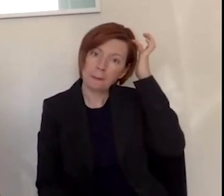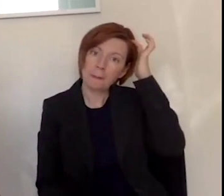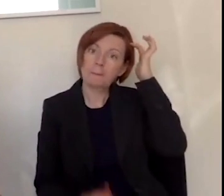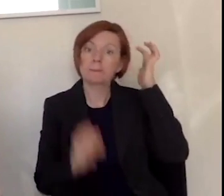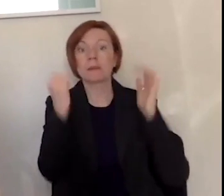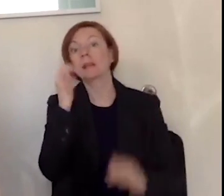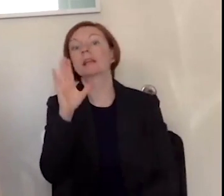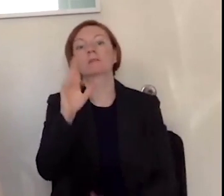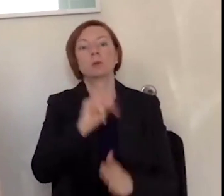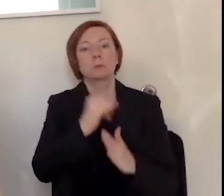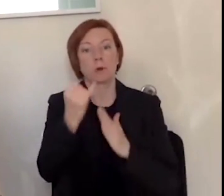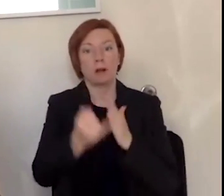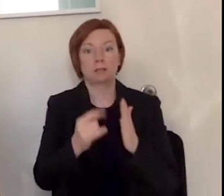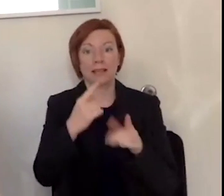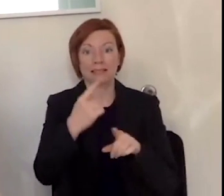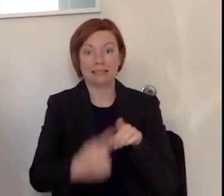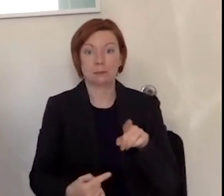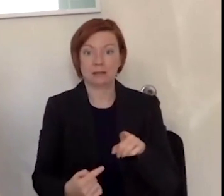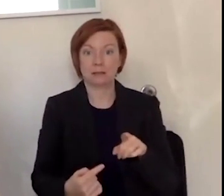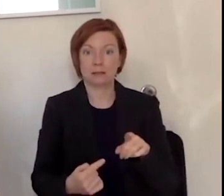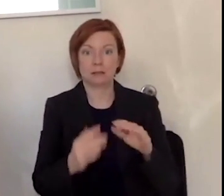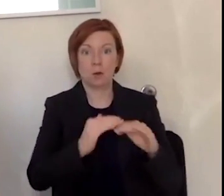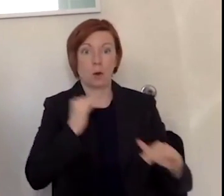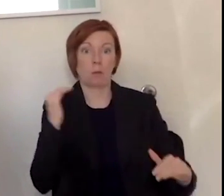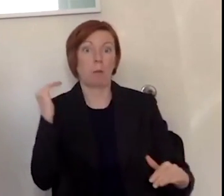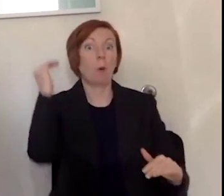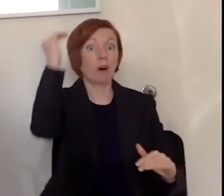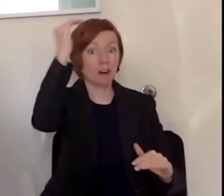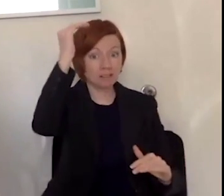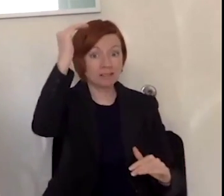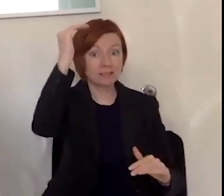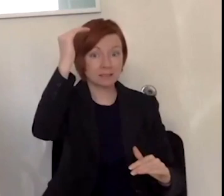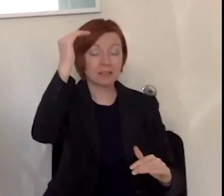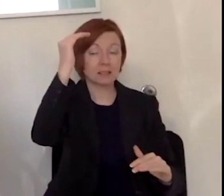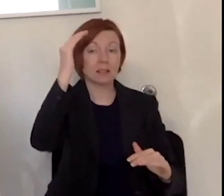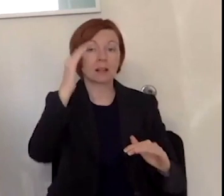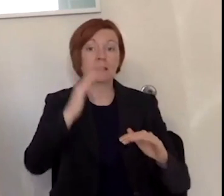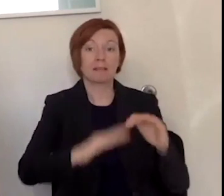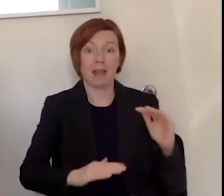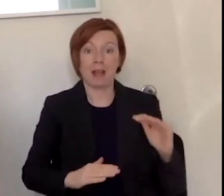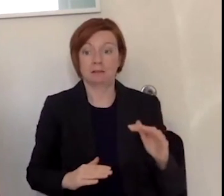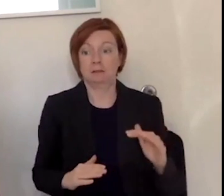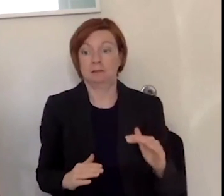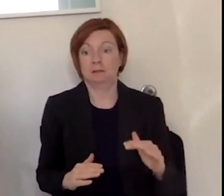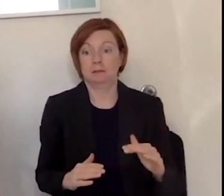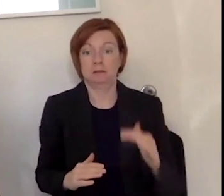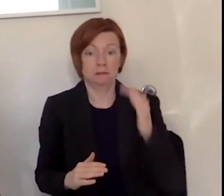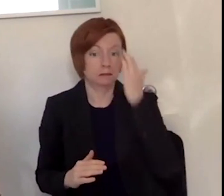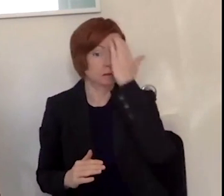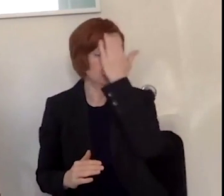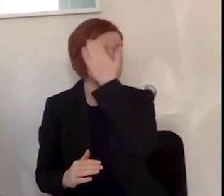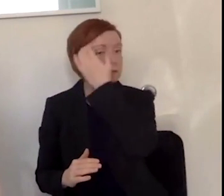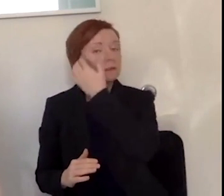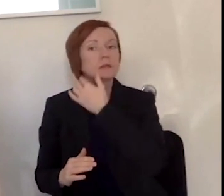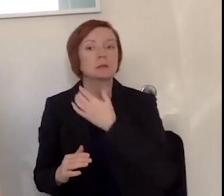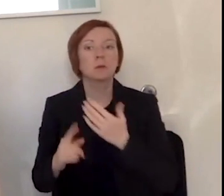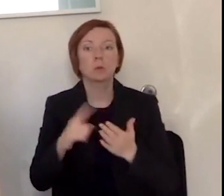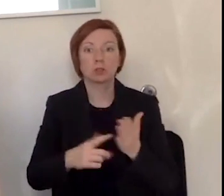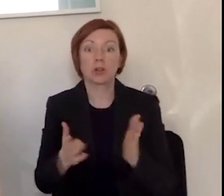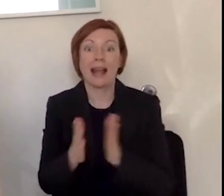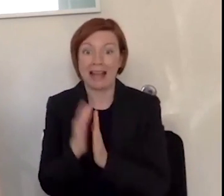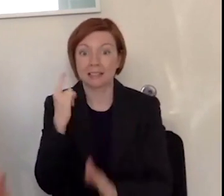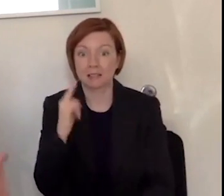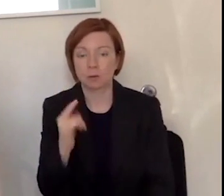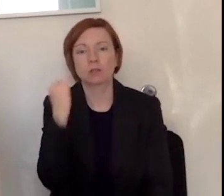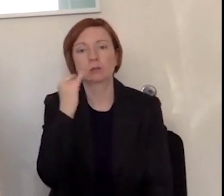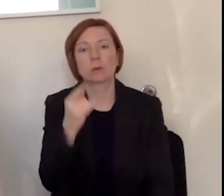If your project expenses are much more than the amount you're asking